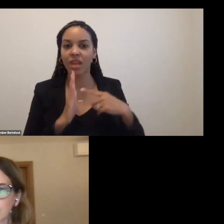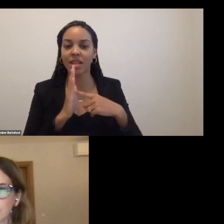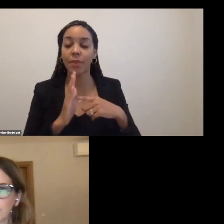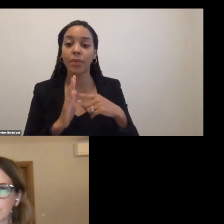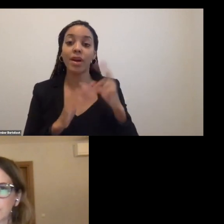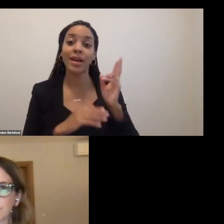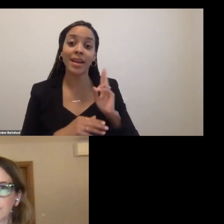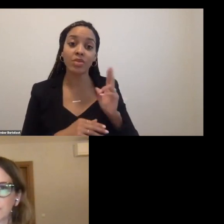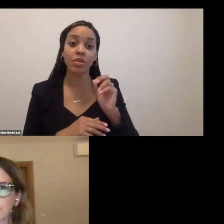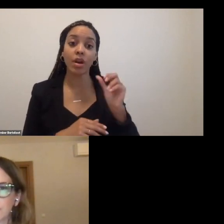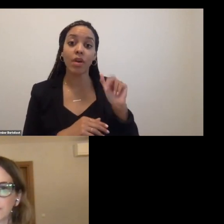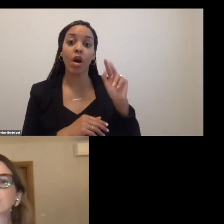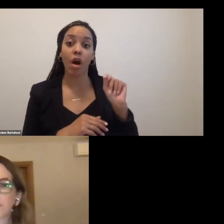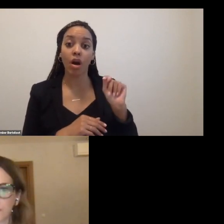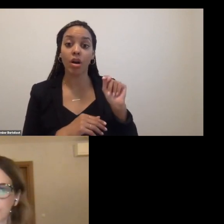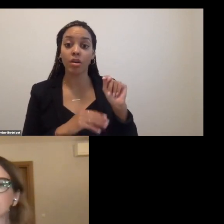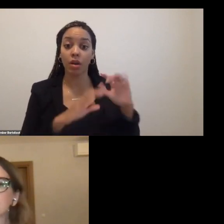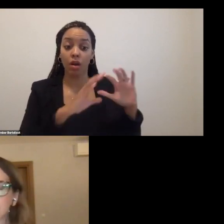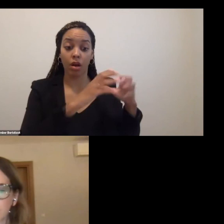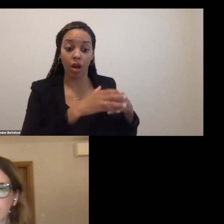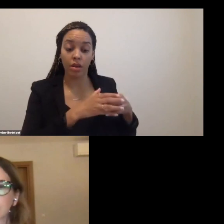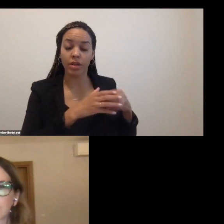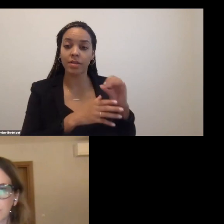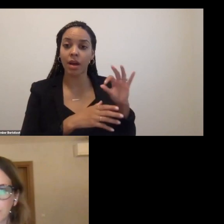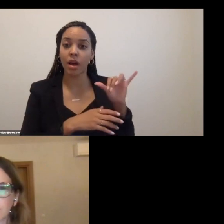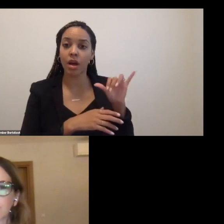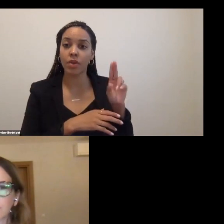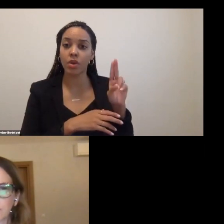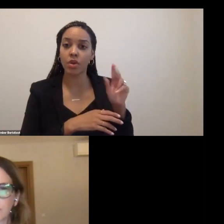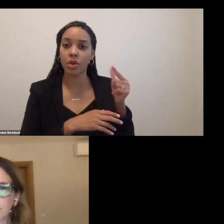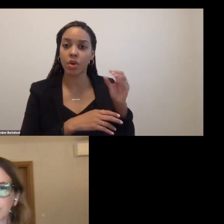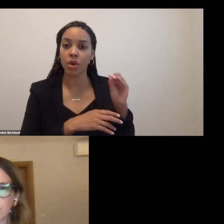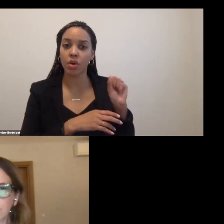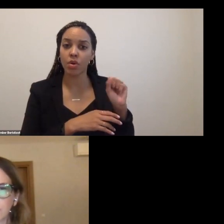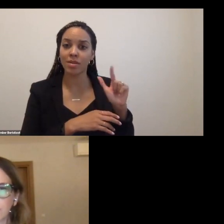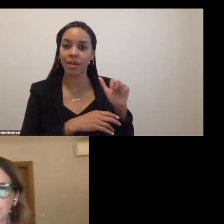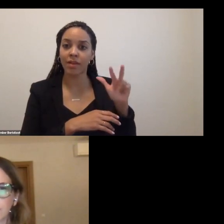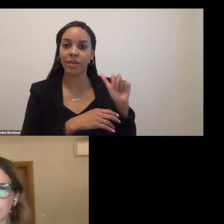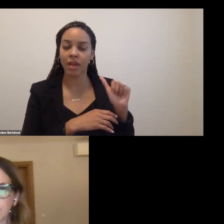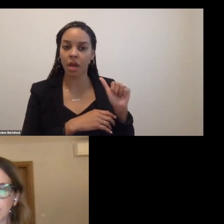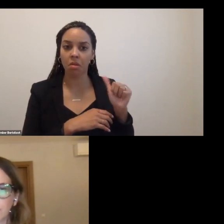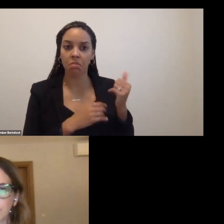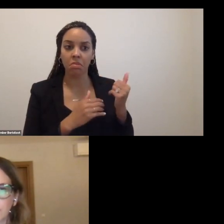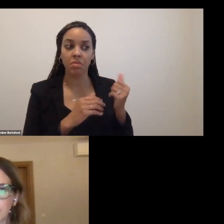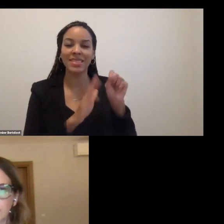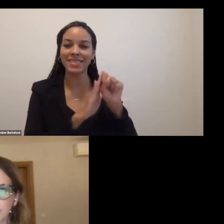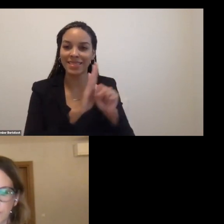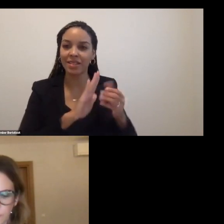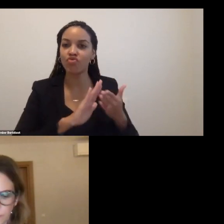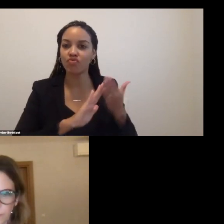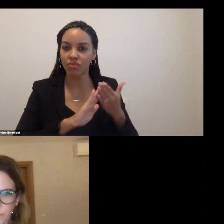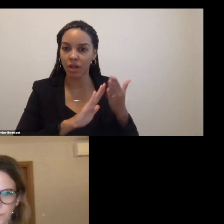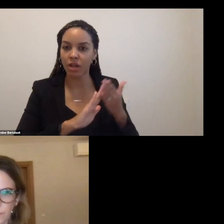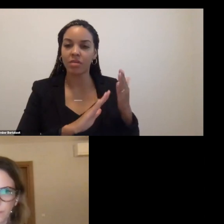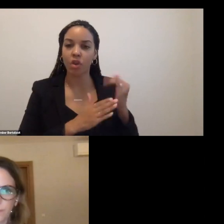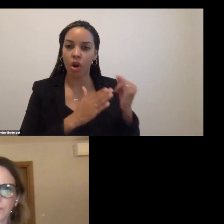of ex-Yugoslavia, where a kind of network of state-run artist colonies were part of